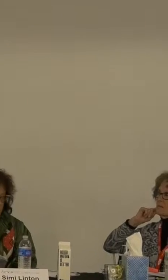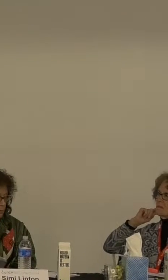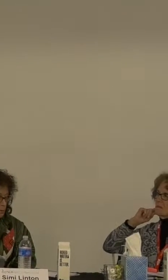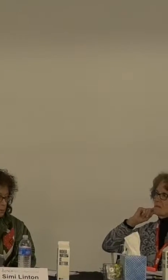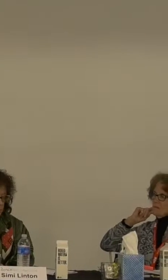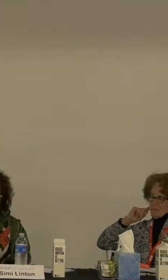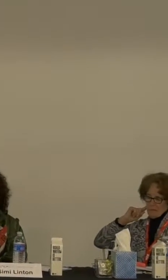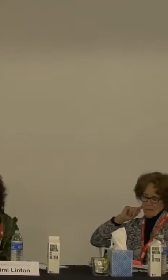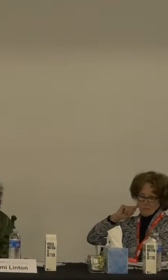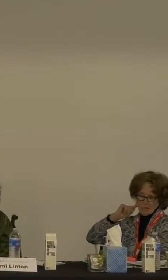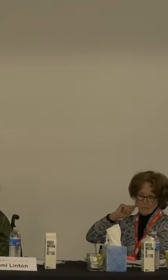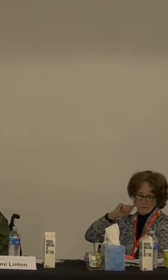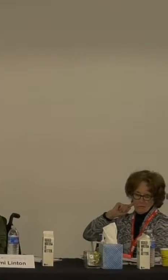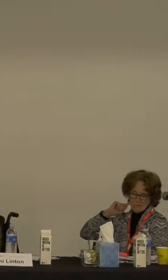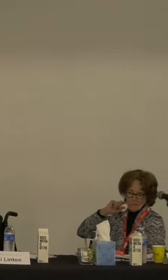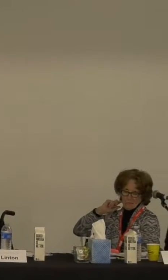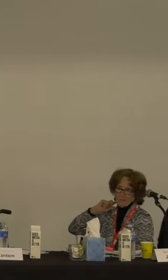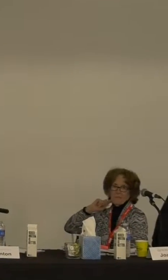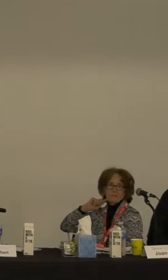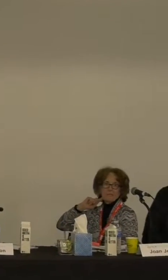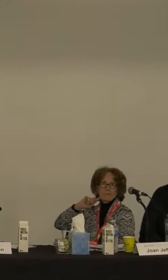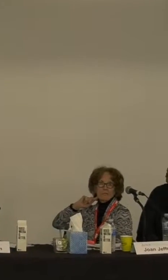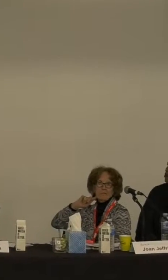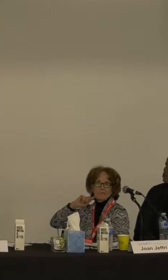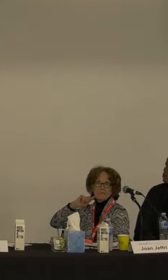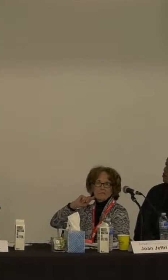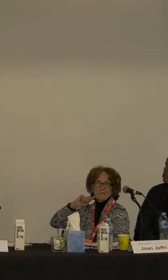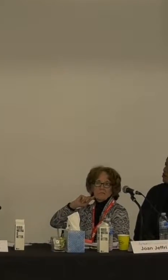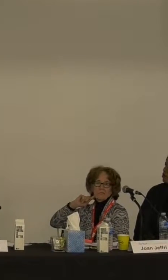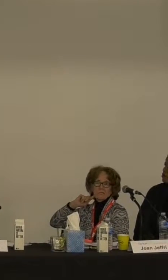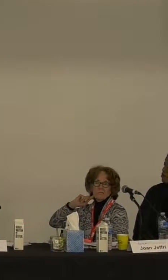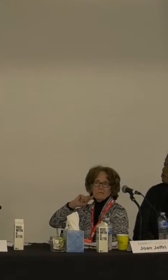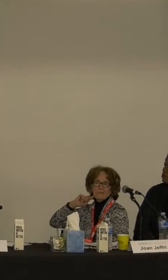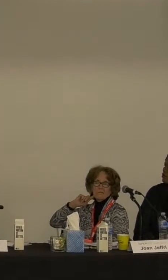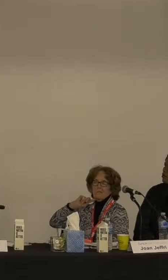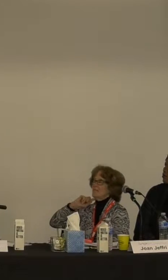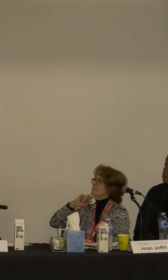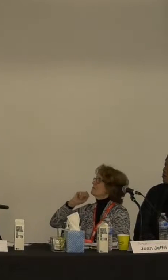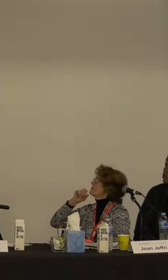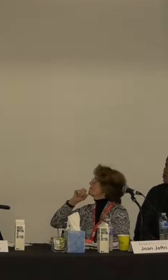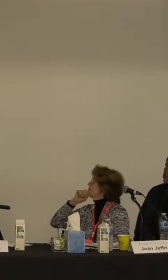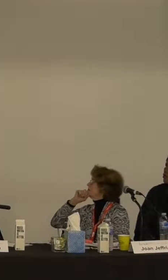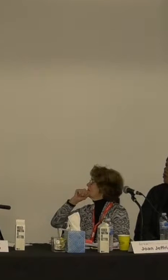growing movement to address inequity in dance and culture.